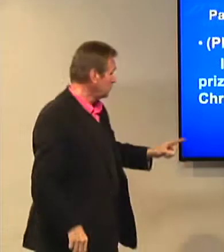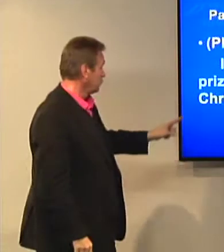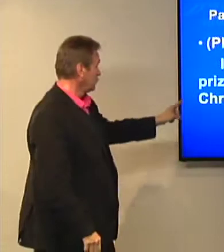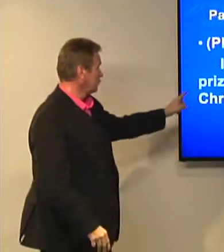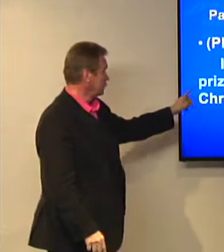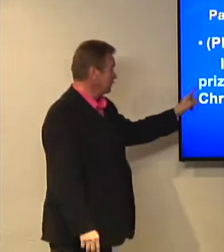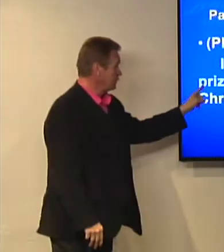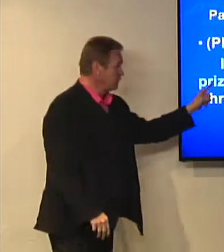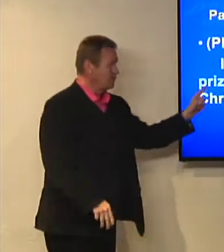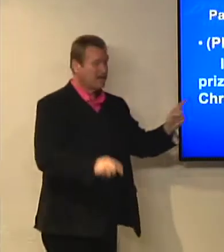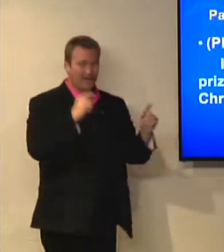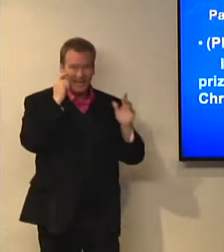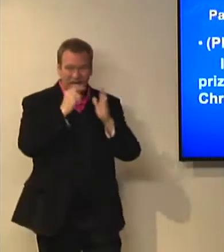toward the goal.